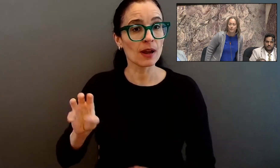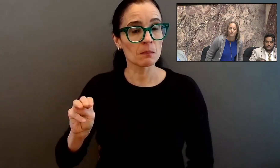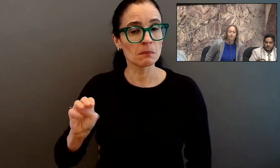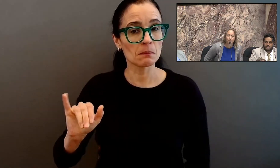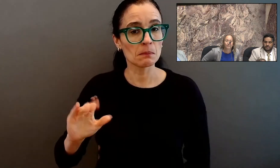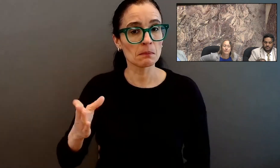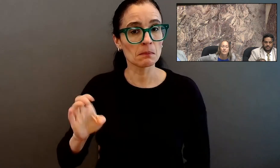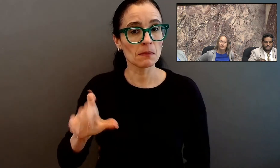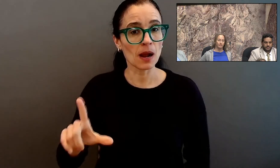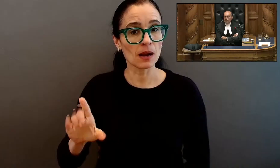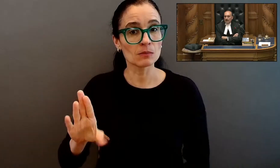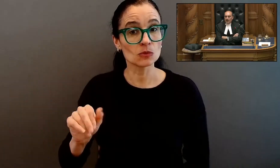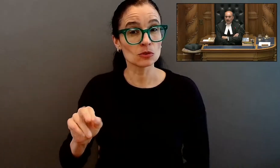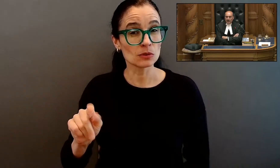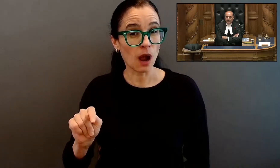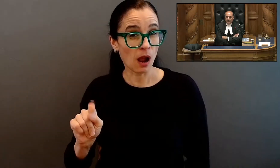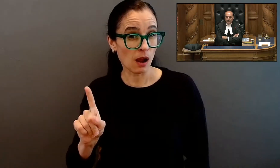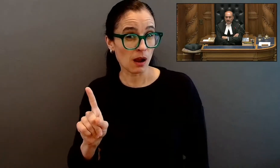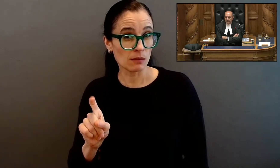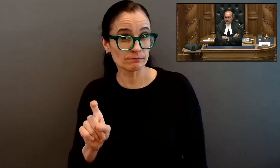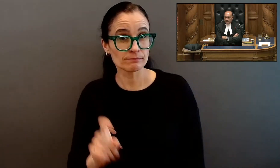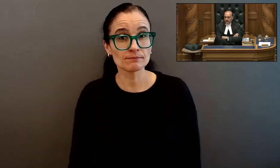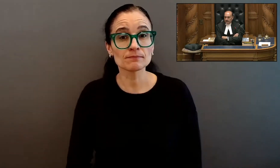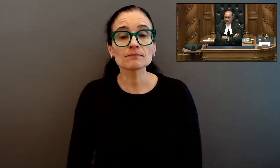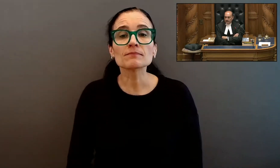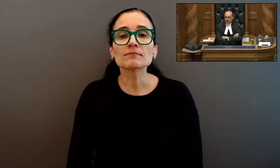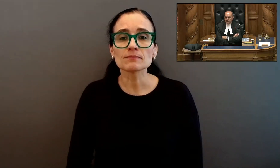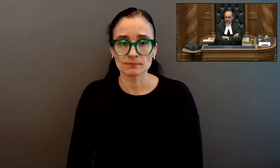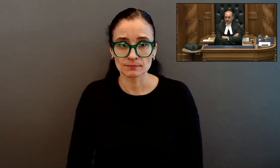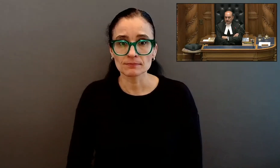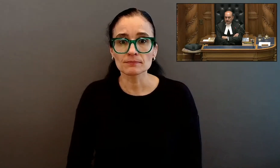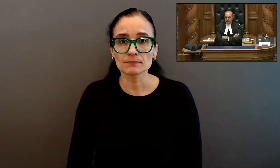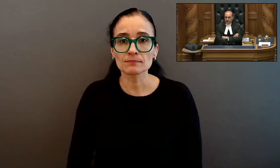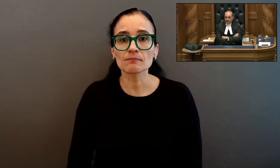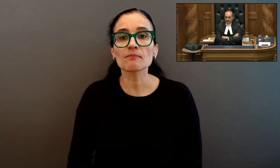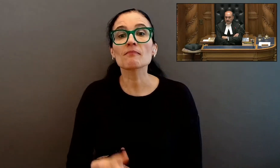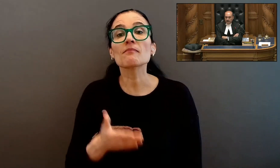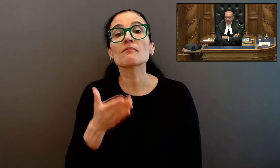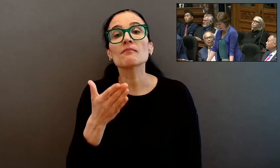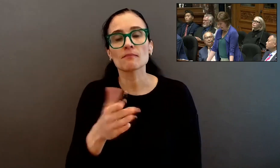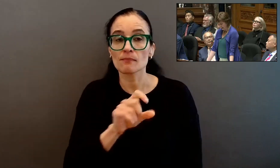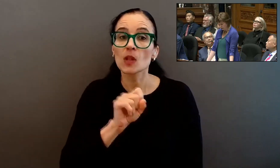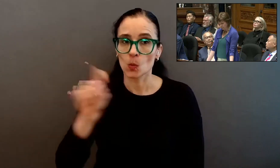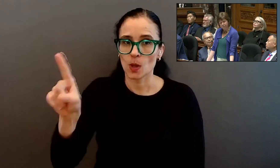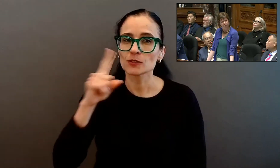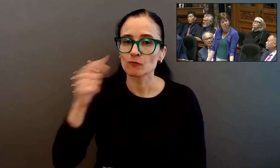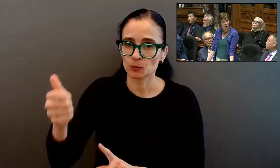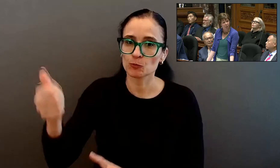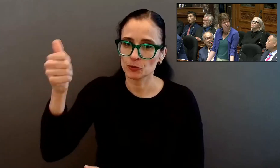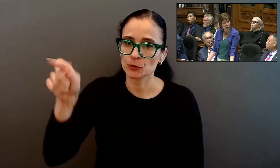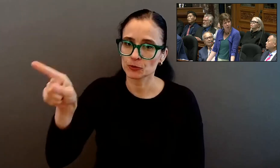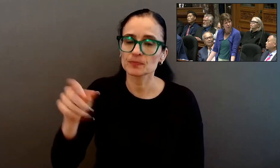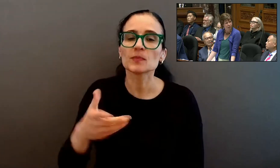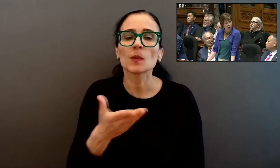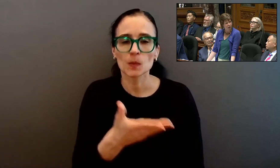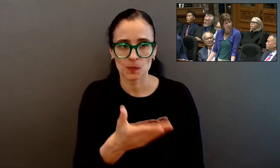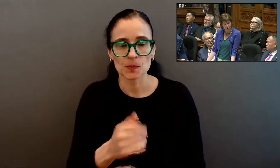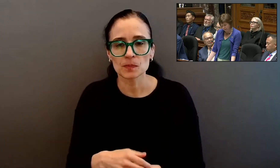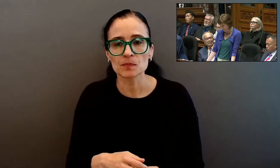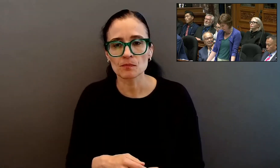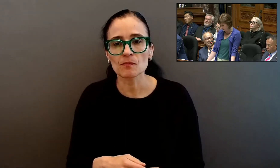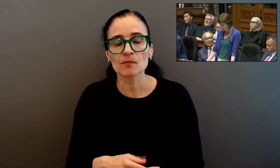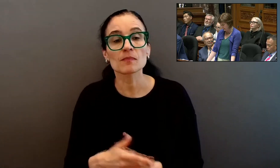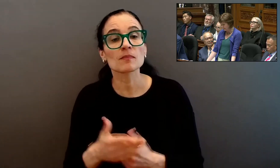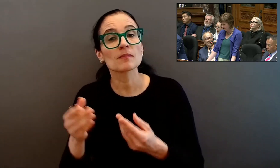Thank you. Minister. Thank you, Mr. Speaker. Again, grateful for the opportunity to talk